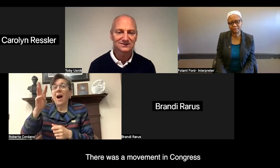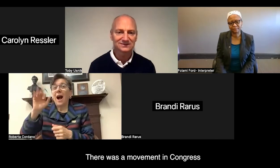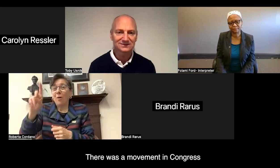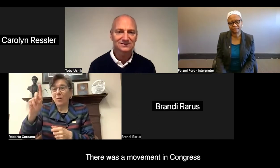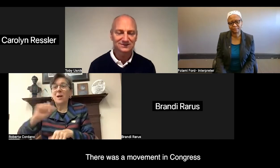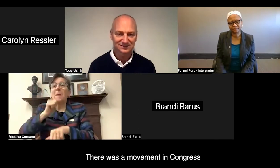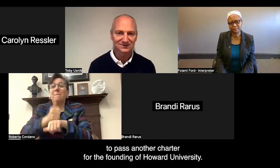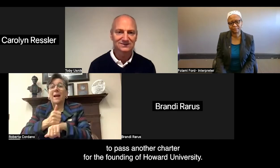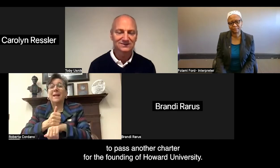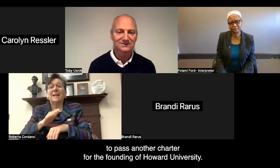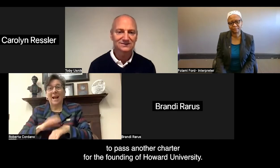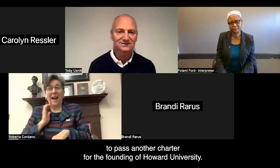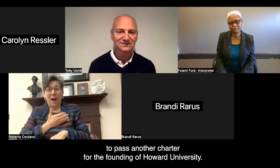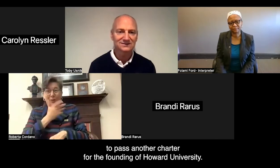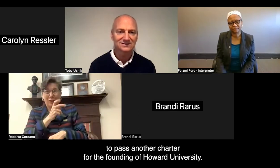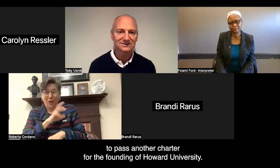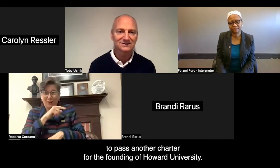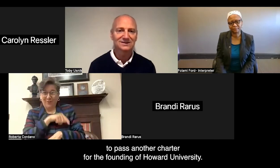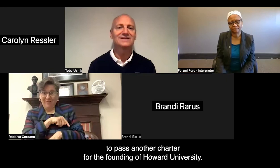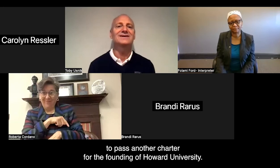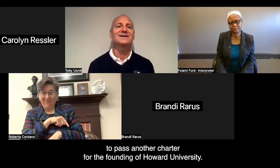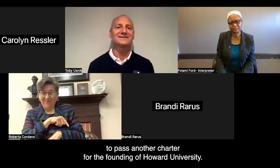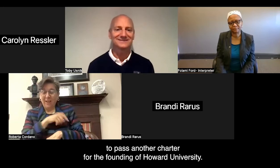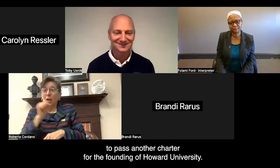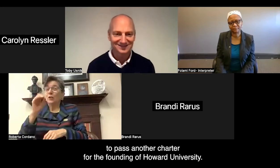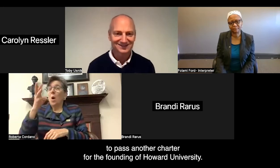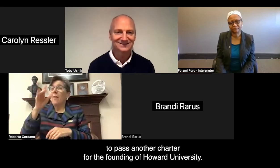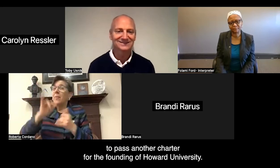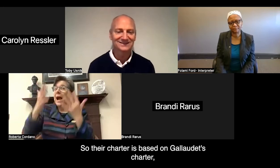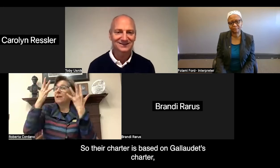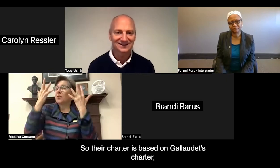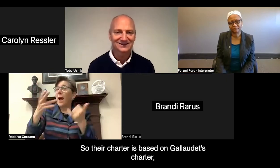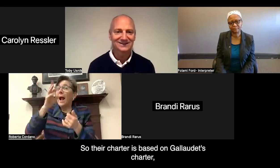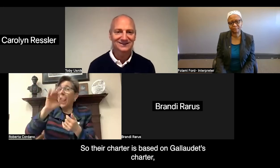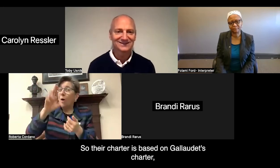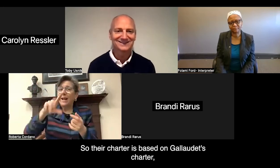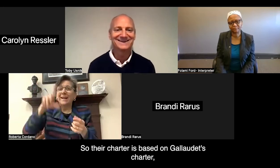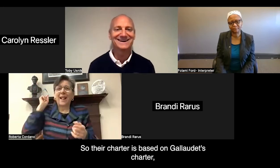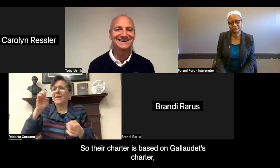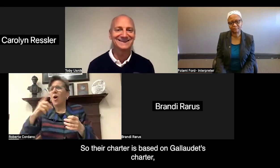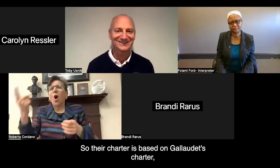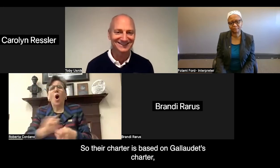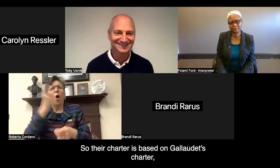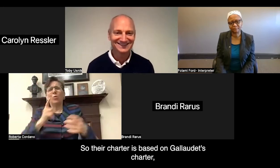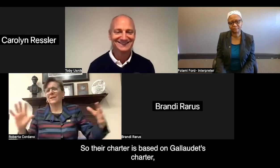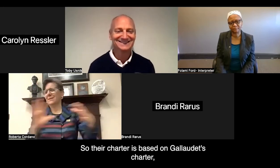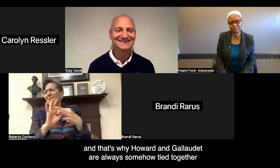another charter for the founding of Howard University. So their charter is based on Gallaudet's charter. And that's why Howard and Gallaudet